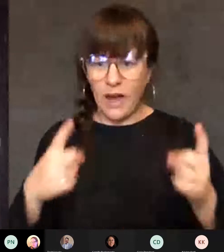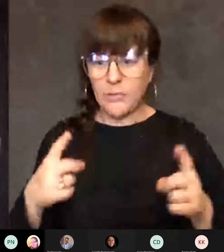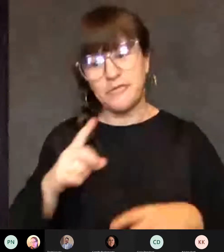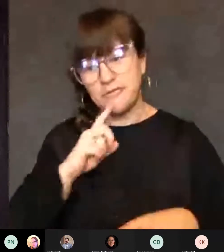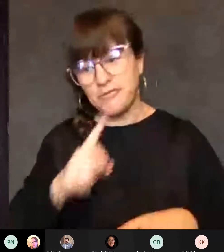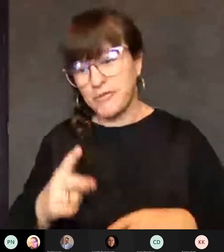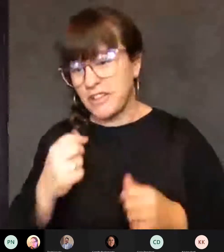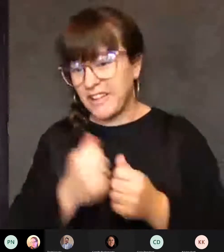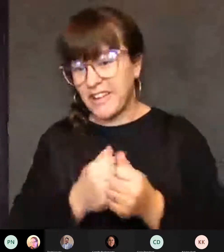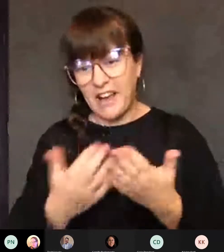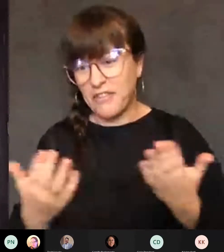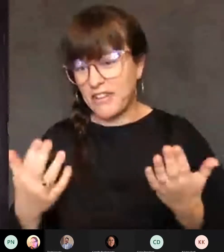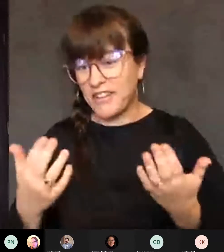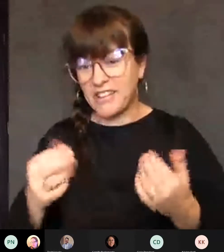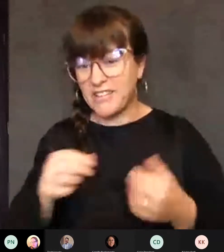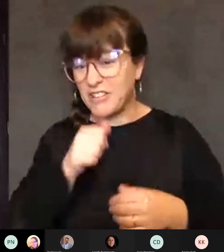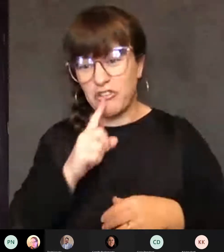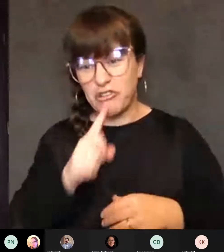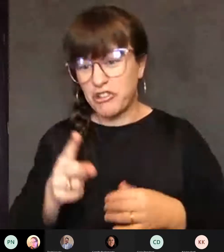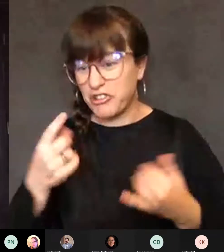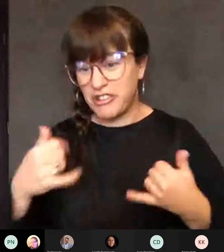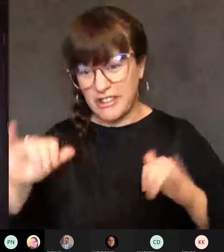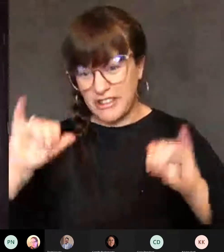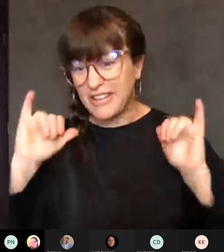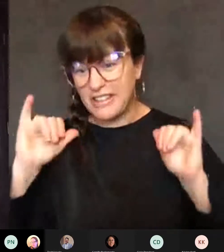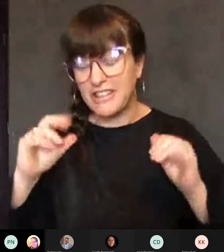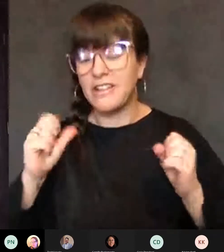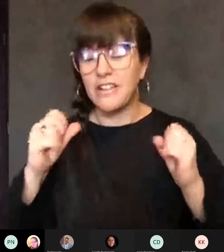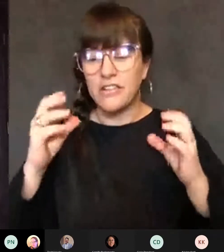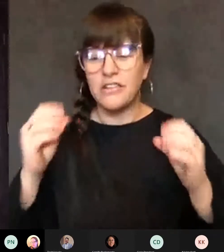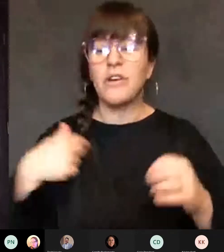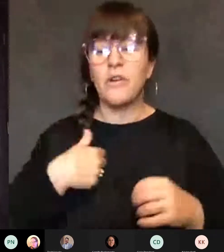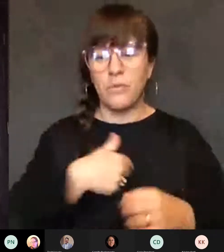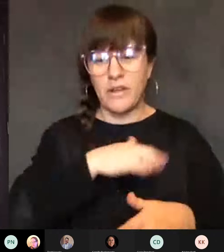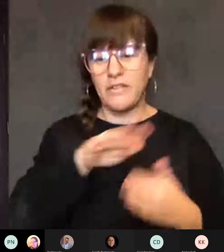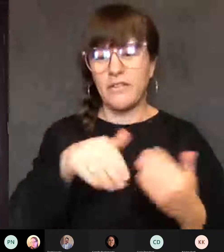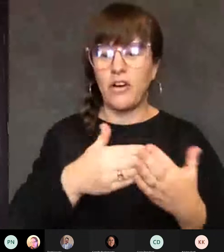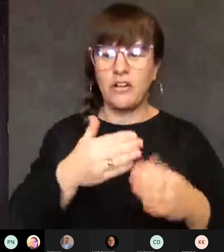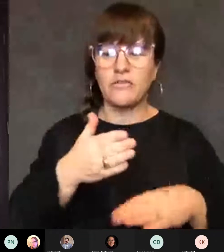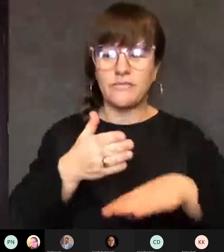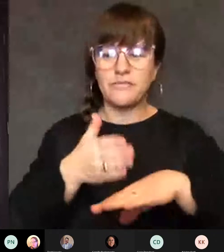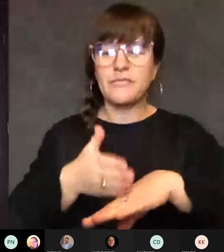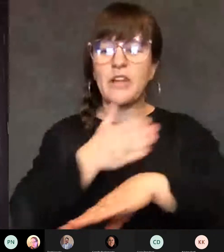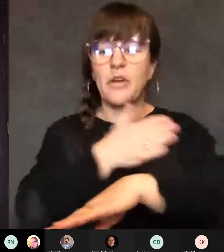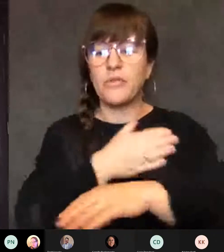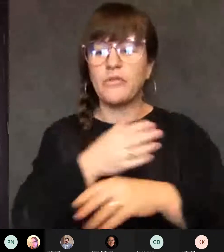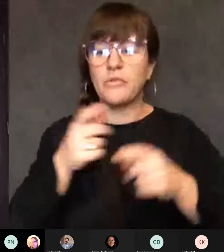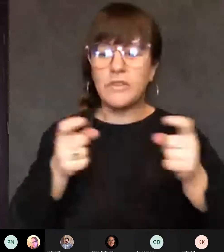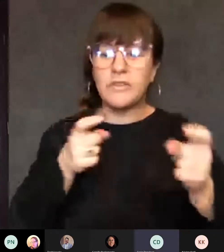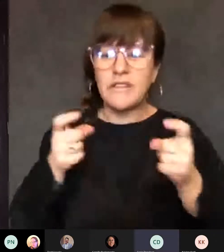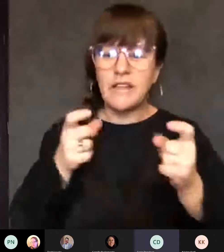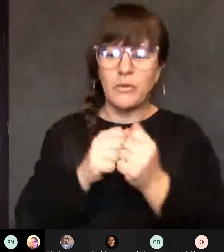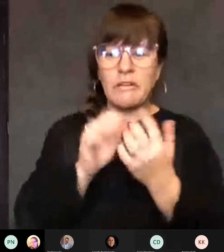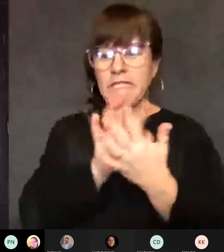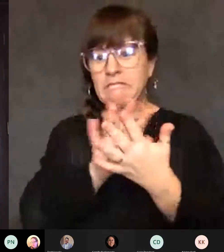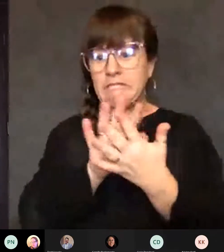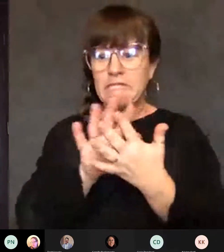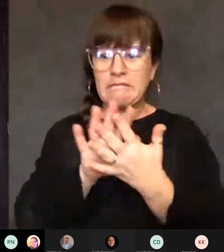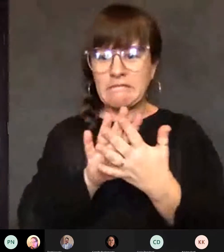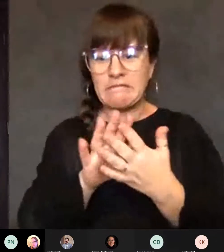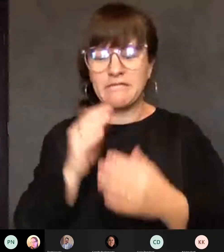still so up in the air. And so we've all gotten a lot better, I think, at dealing with ambiguity from day